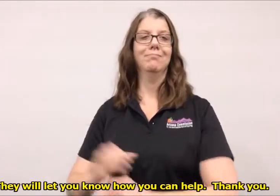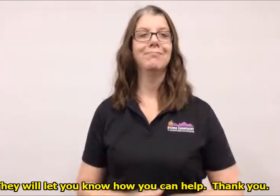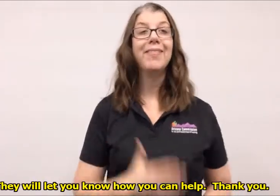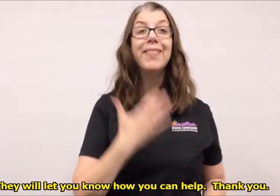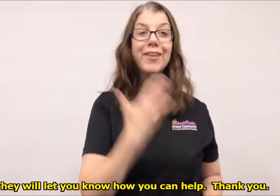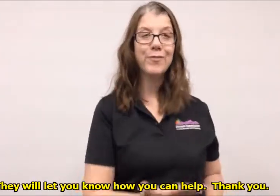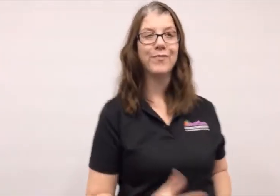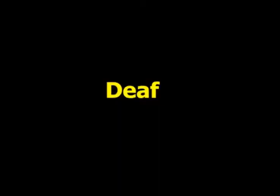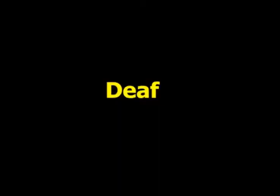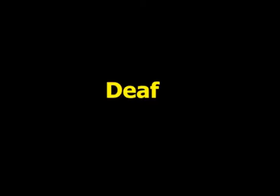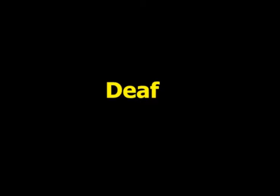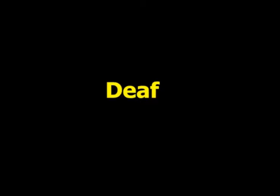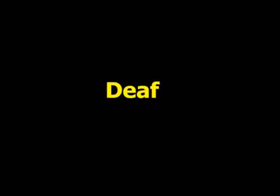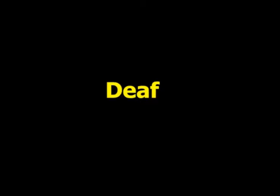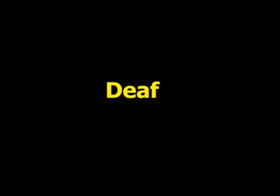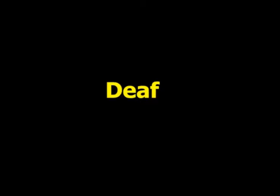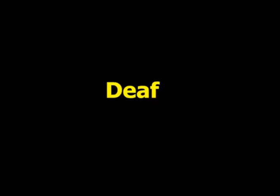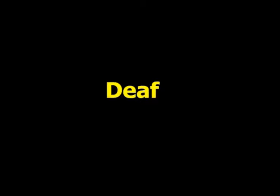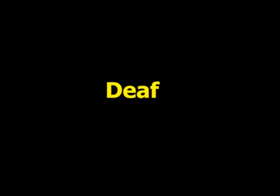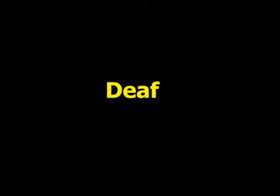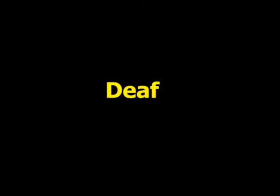help. Thank you.